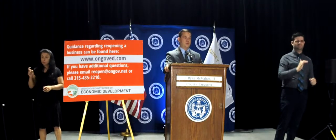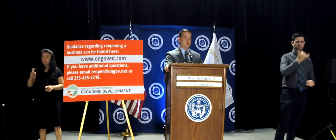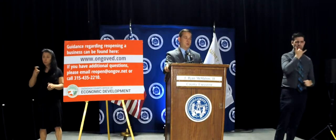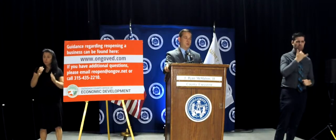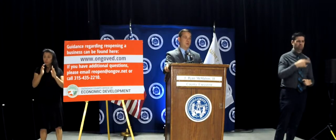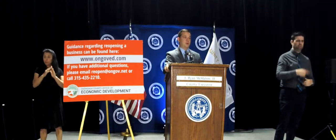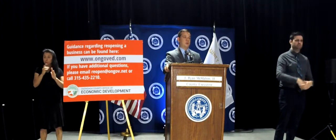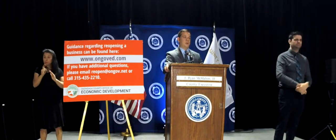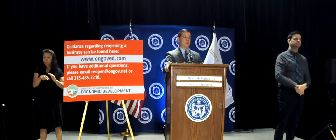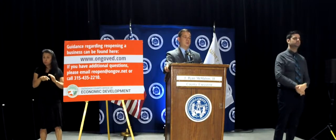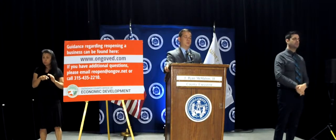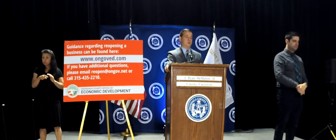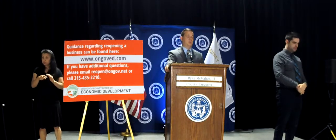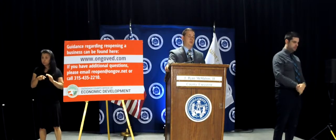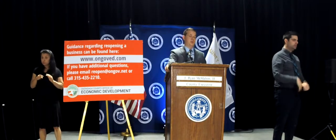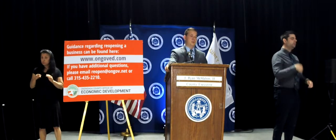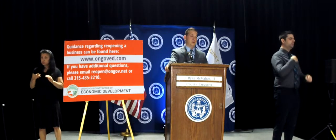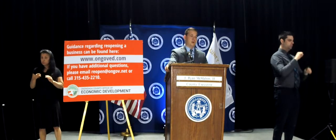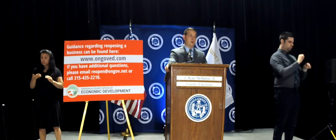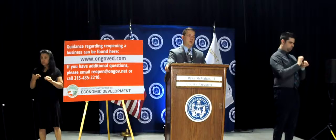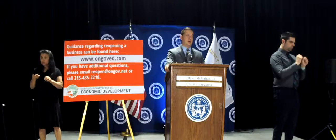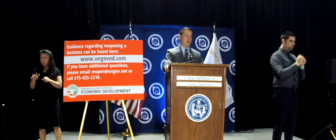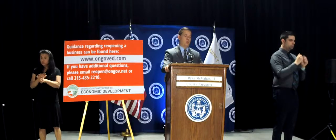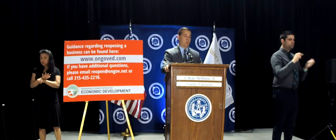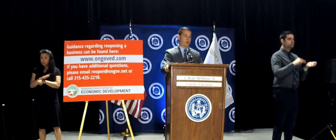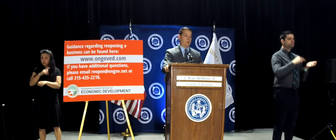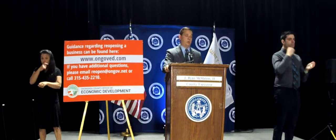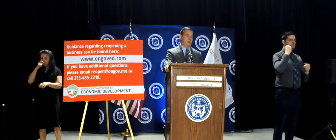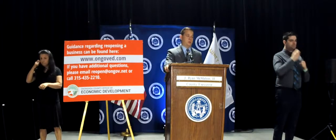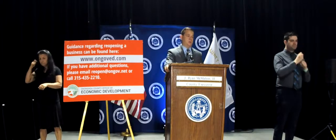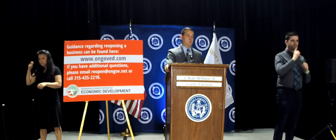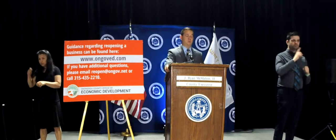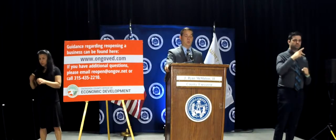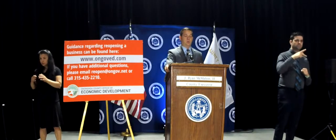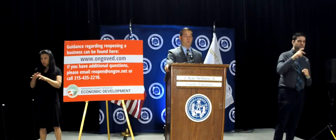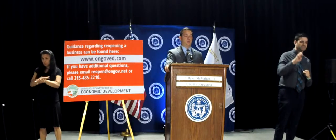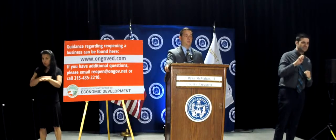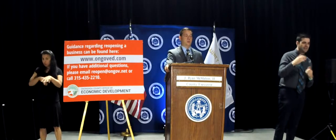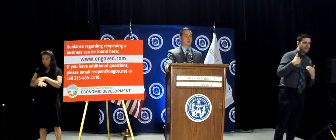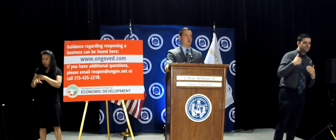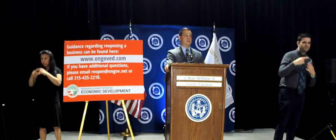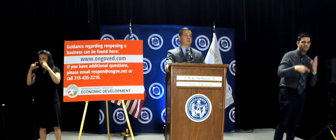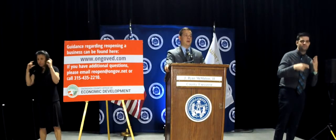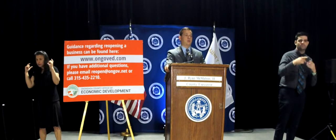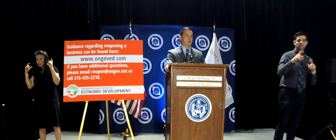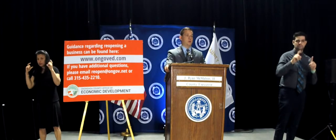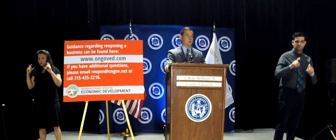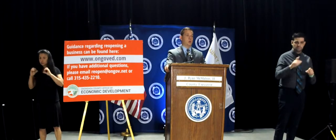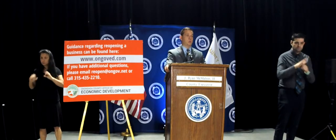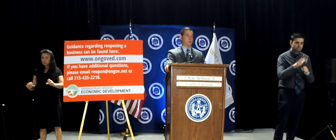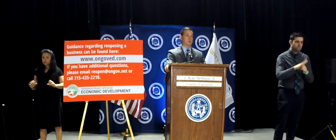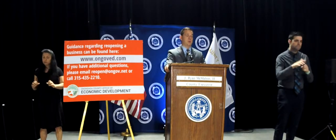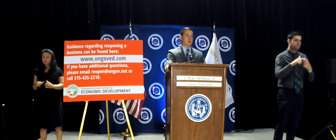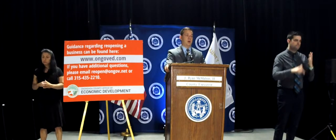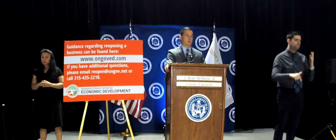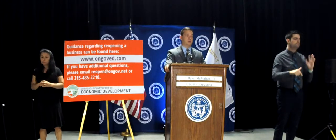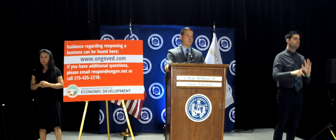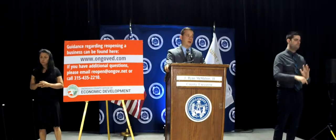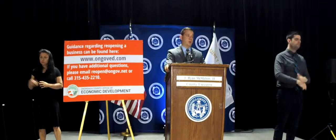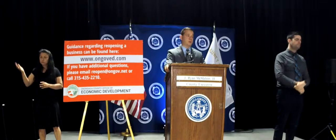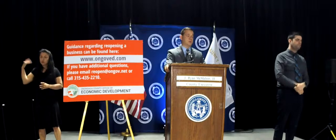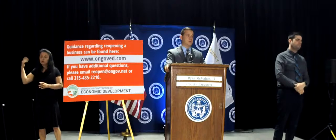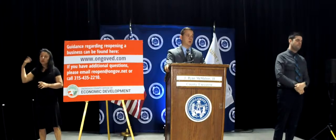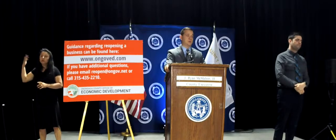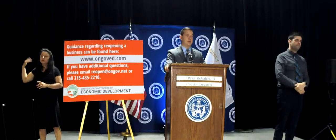testing infrastructure, making sure the PPE is there. At one point, we had pretty much crisis level in nursing homes with